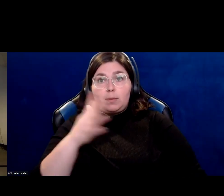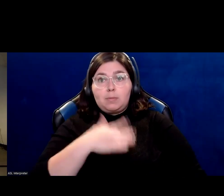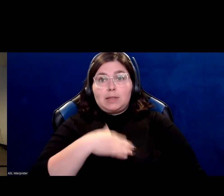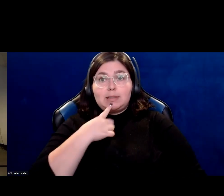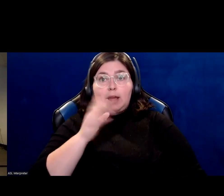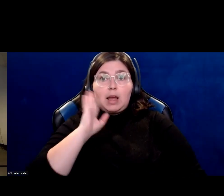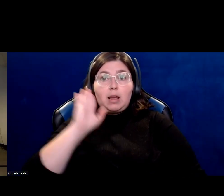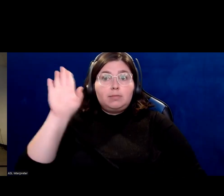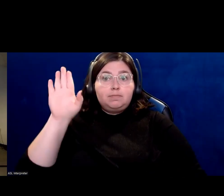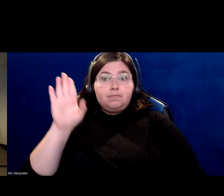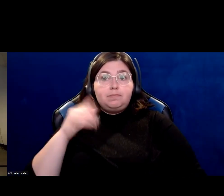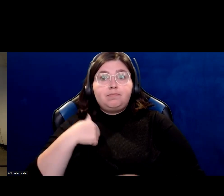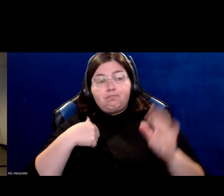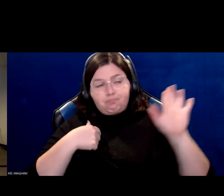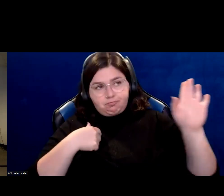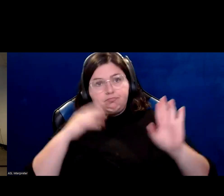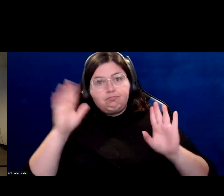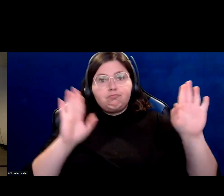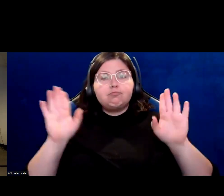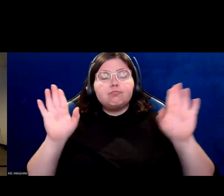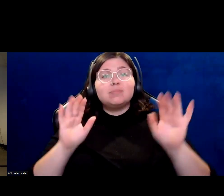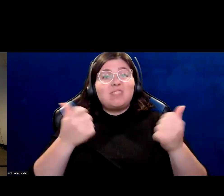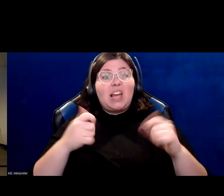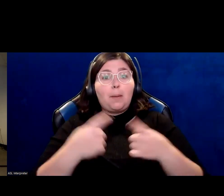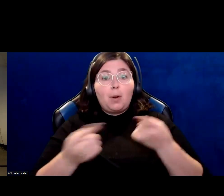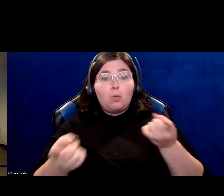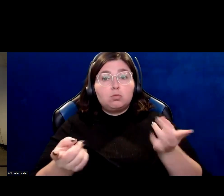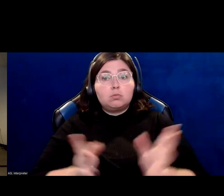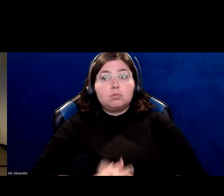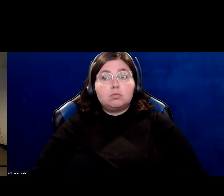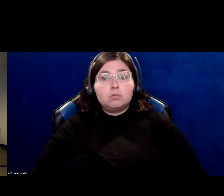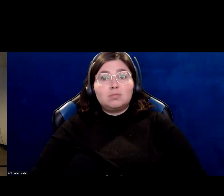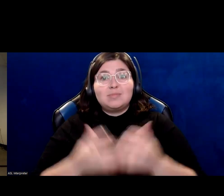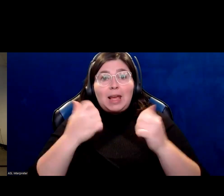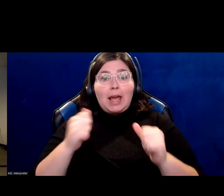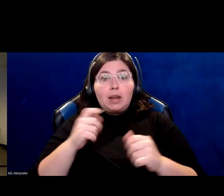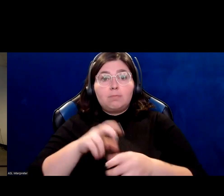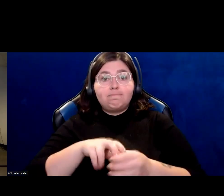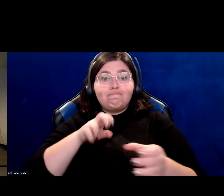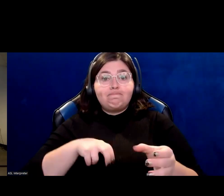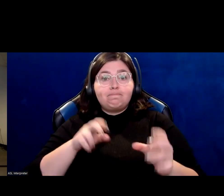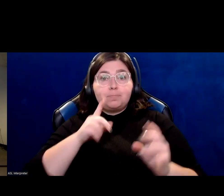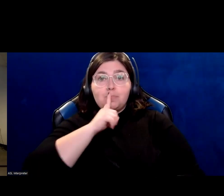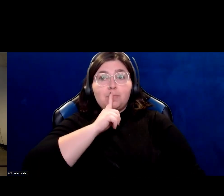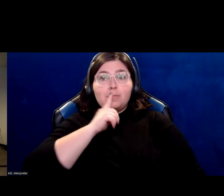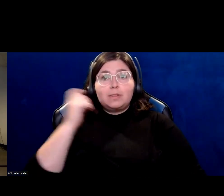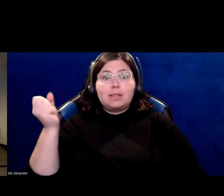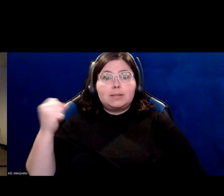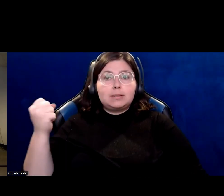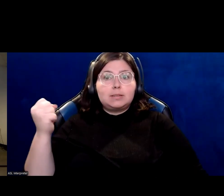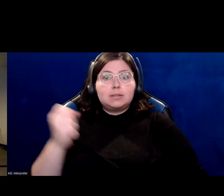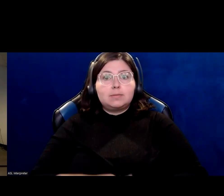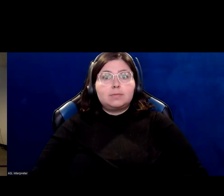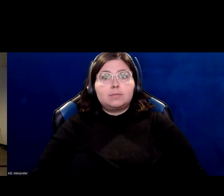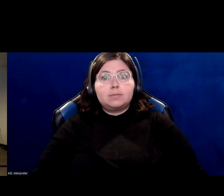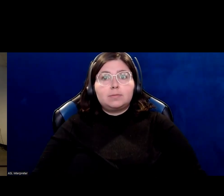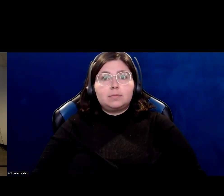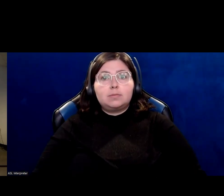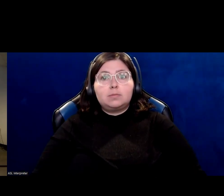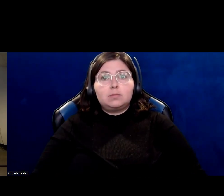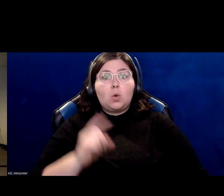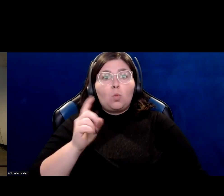aye. Aye. Aye. Are there any opposed? Any abstentions? Yes.